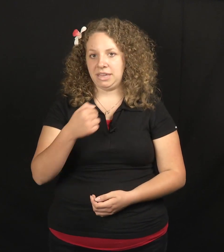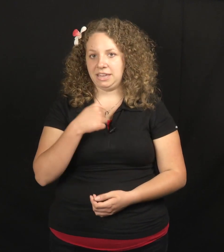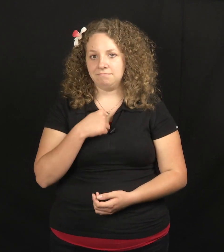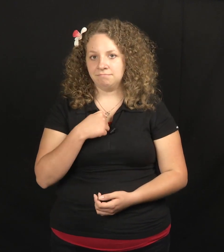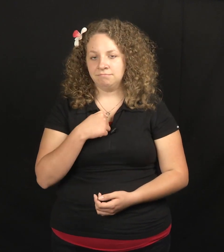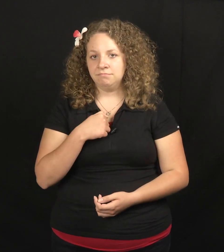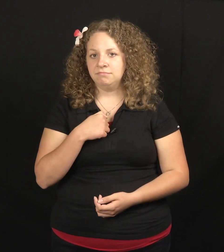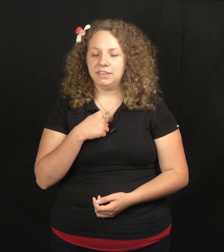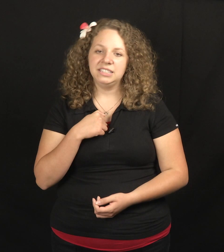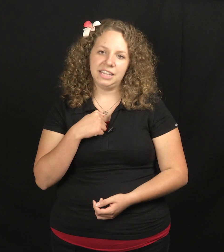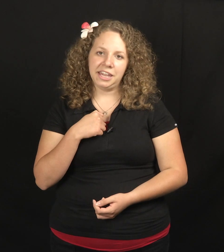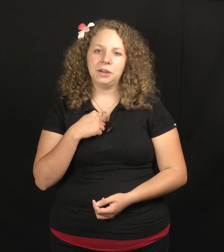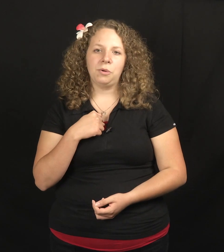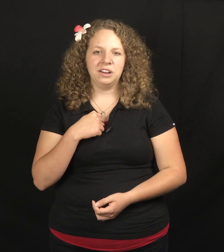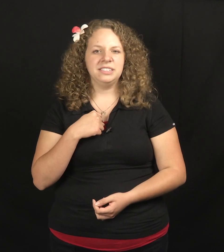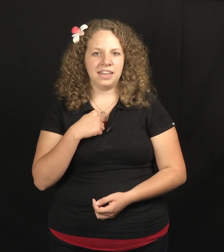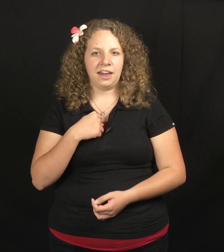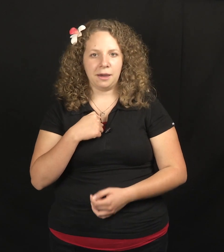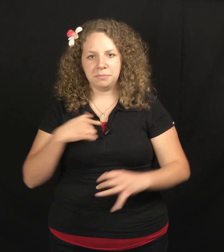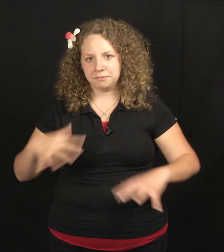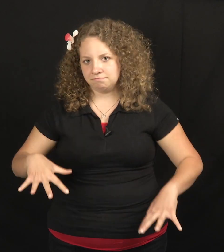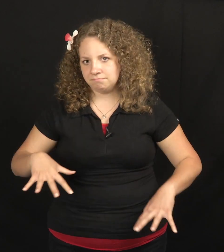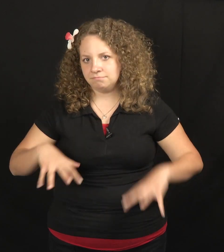me, and take or take up,